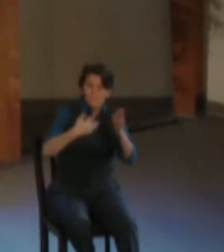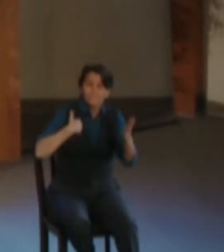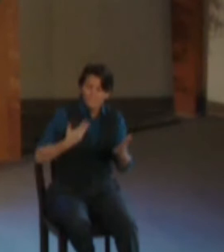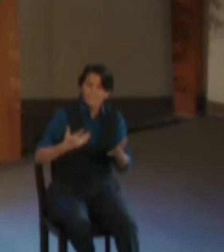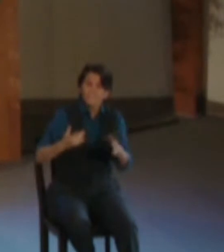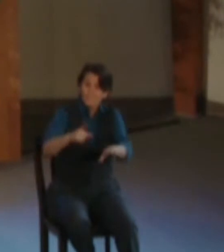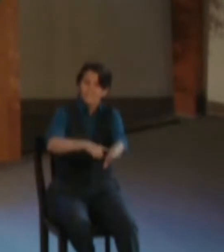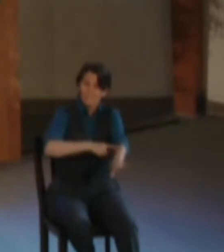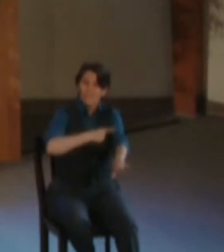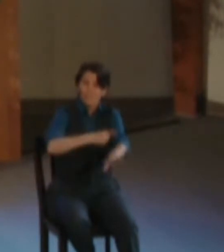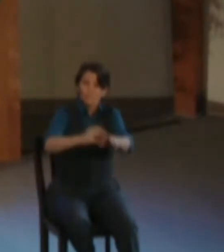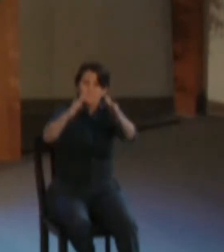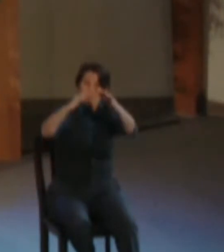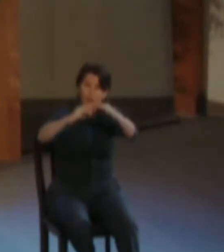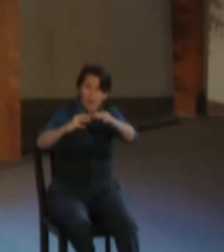that through.